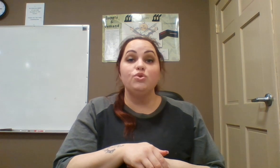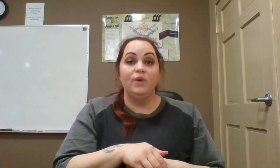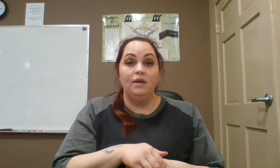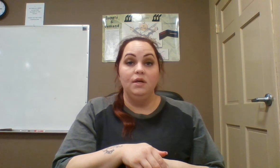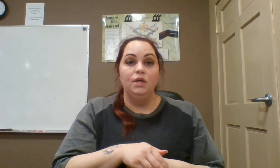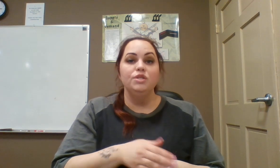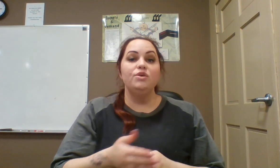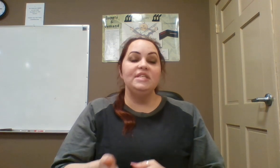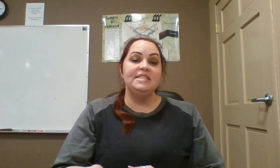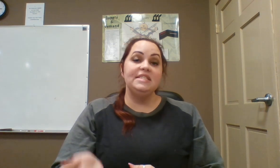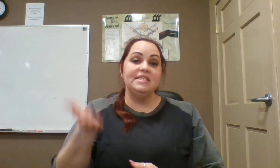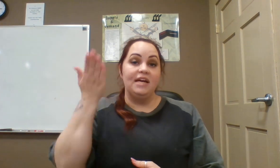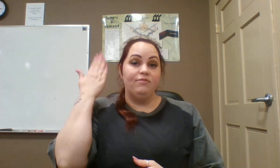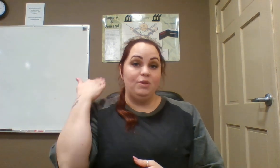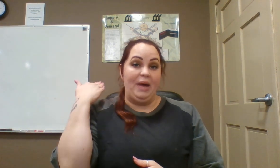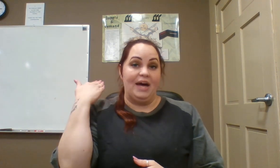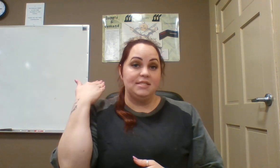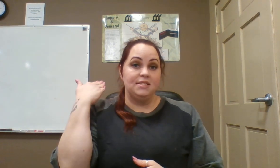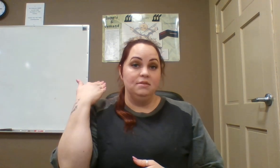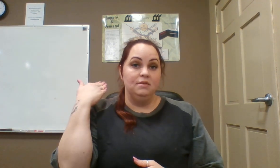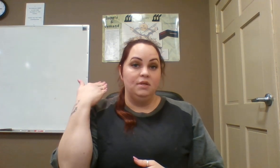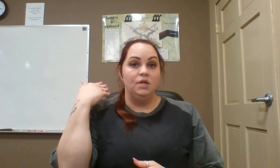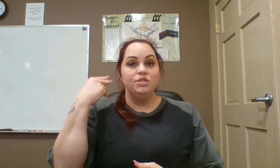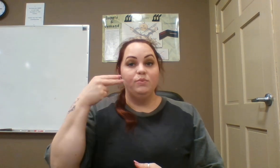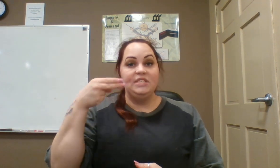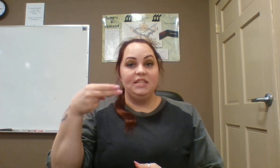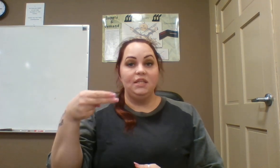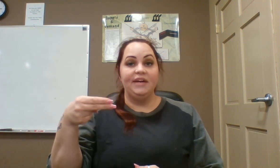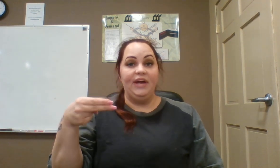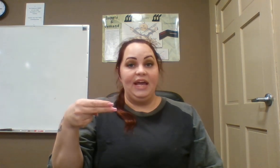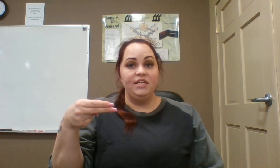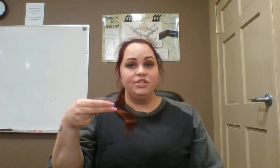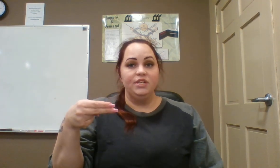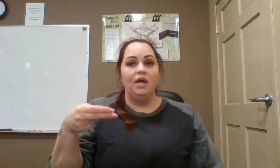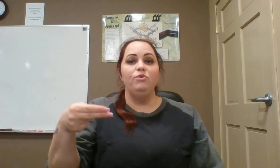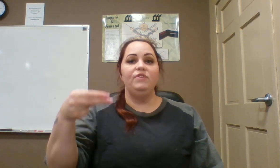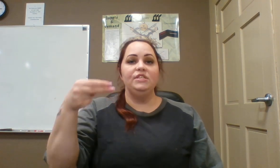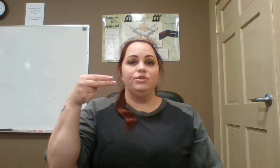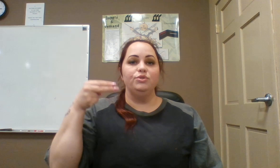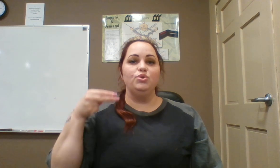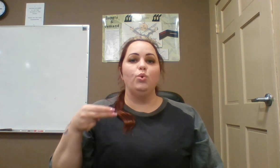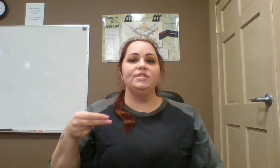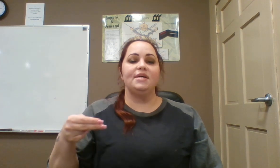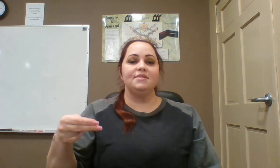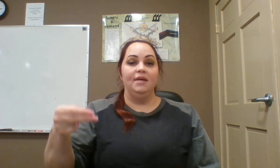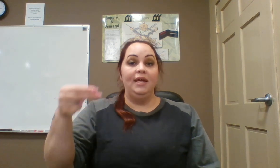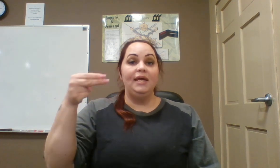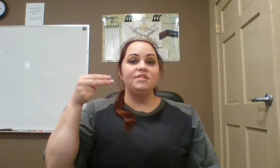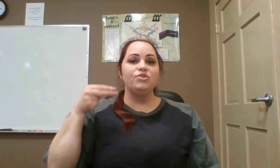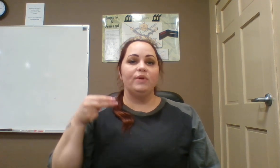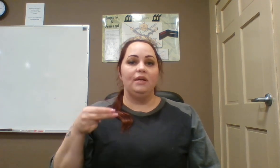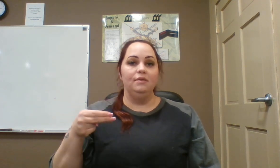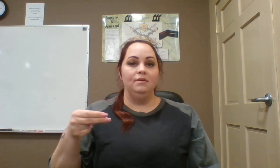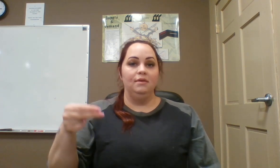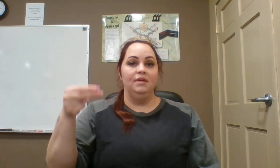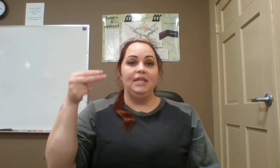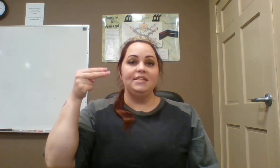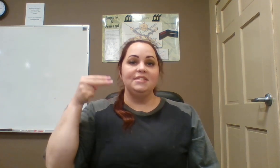History. So this is the sign for the past. So we take the letter H and move it in circles towards us. History. That is the